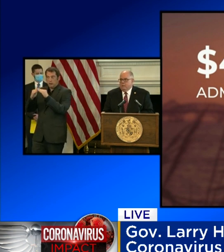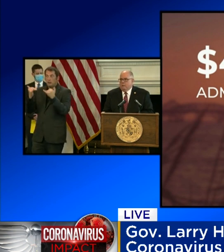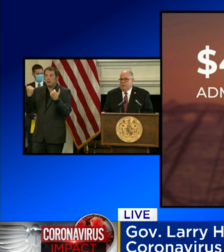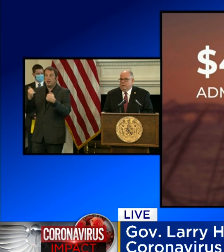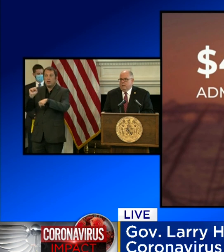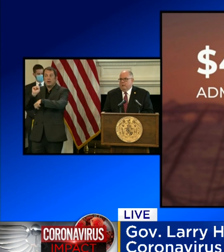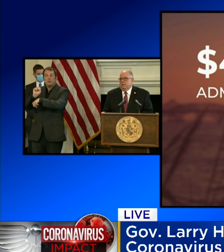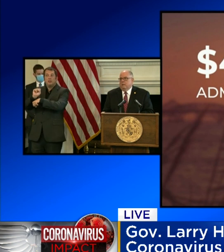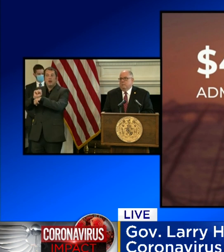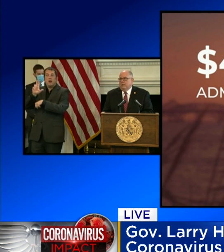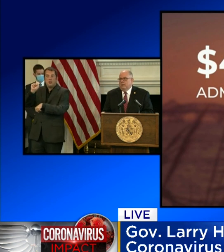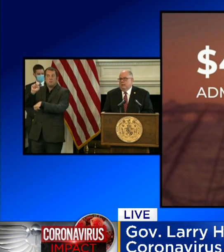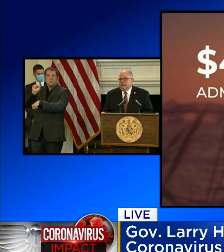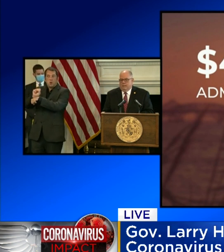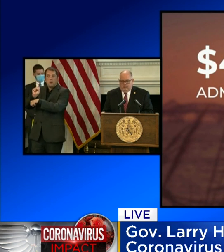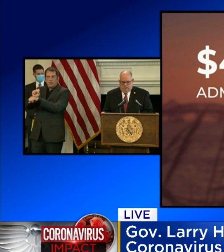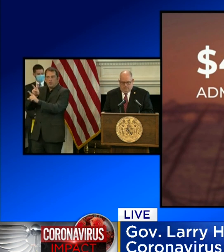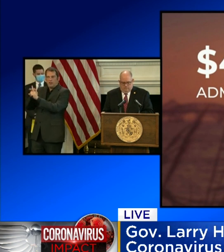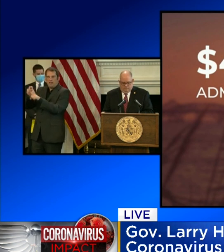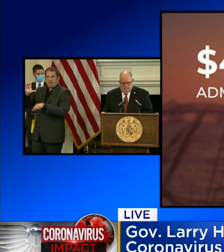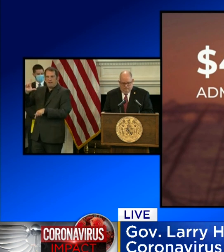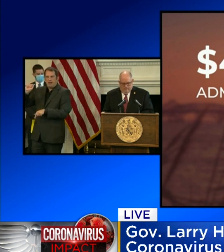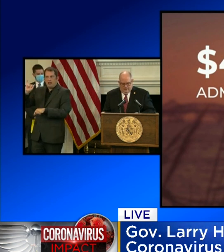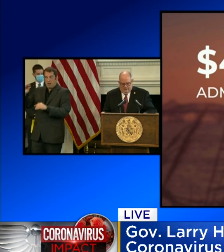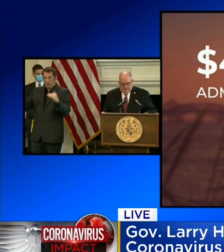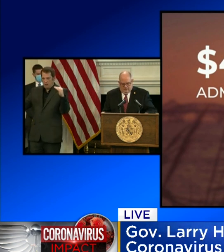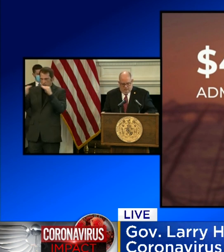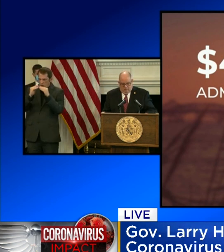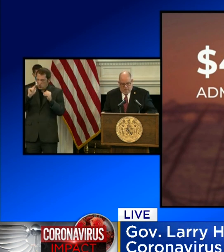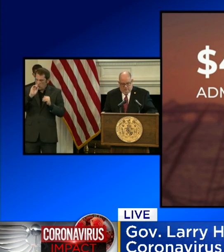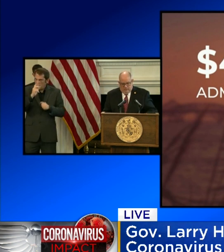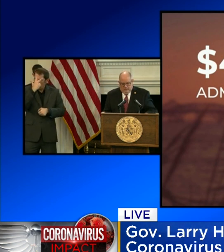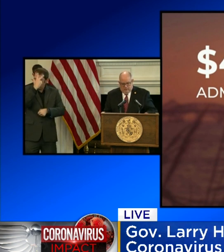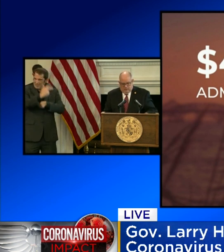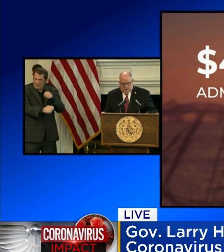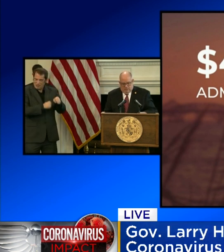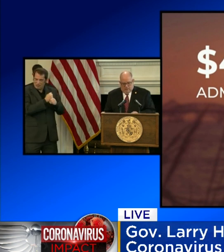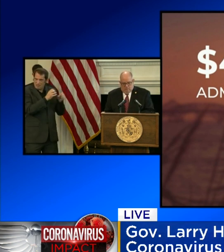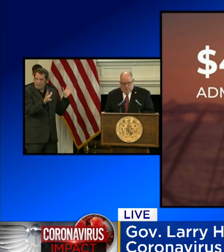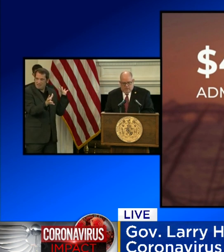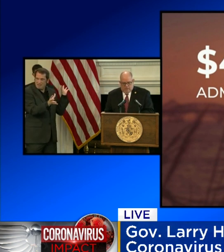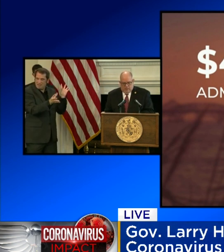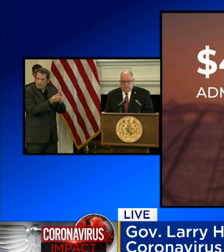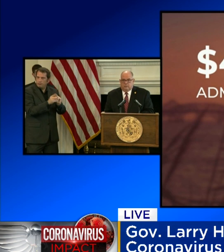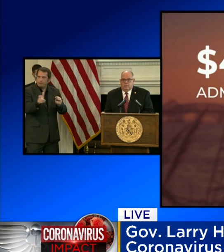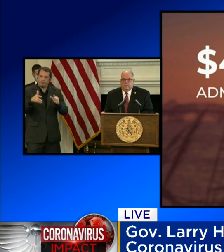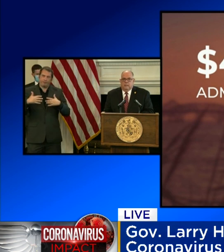in Maryland added together. The department has successfully processed